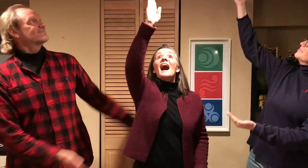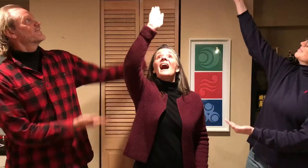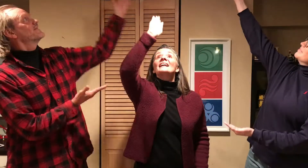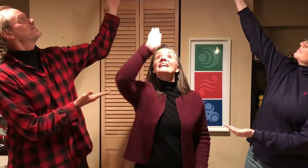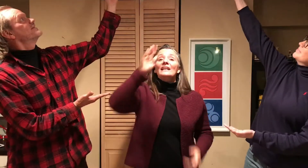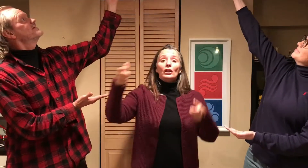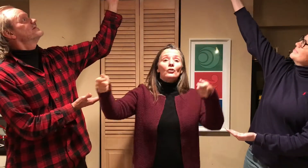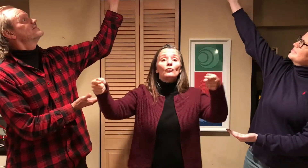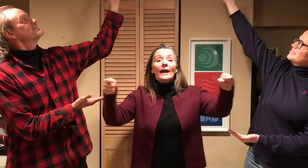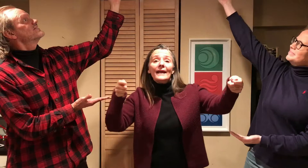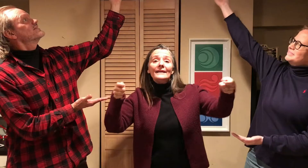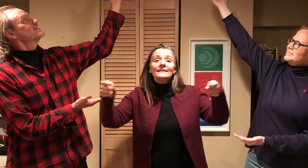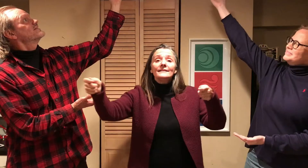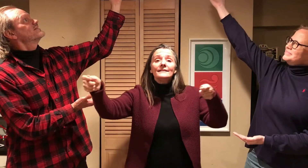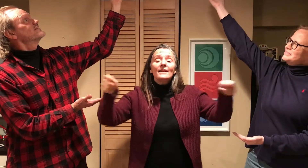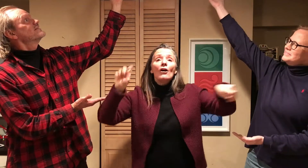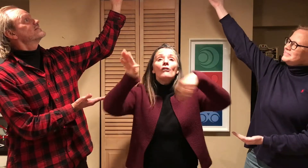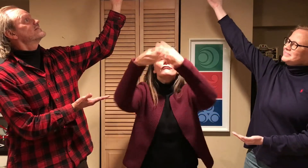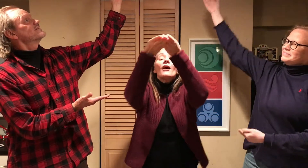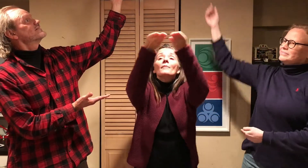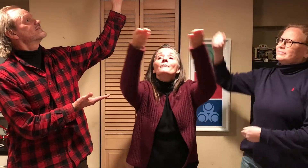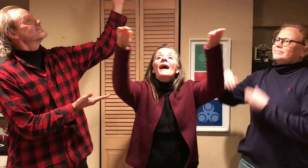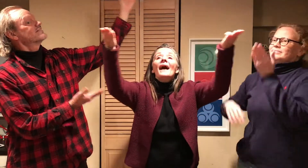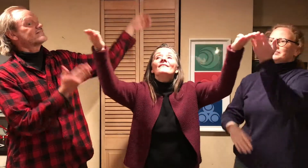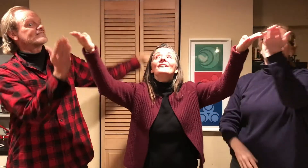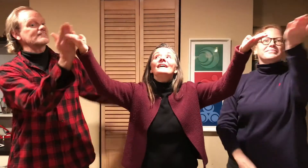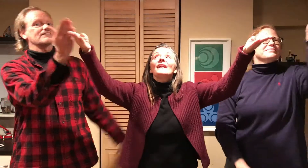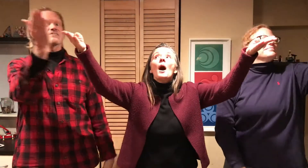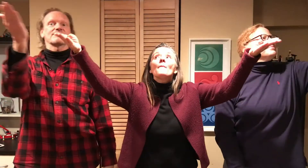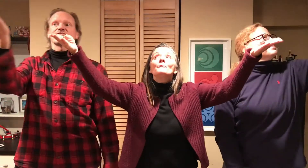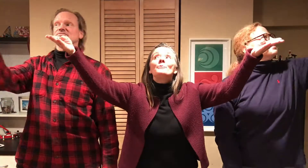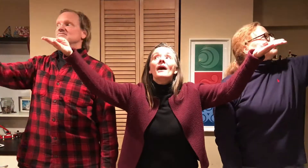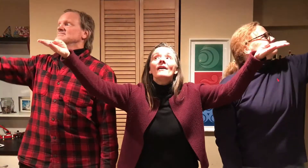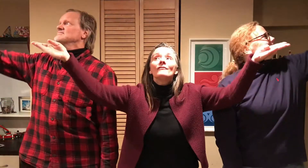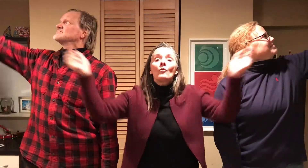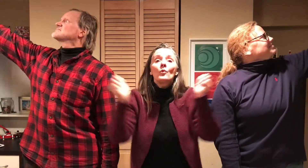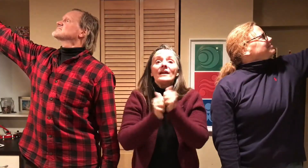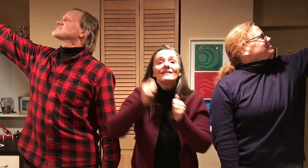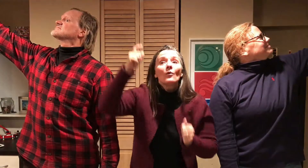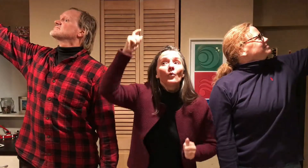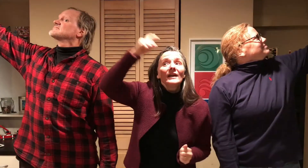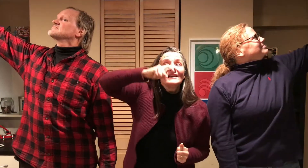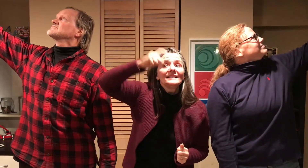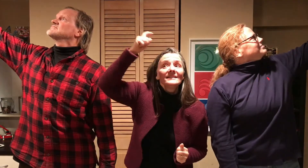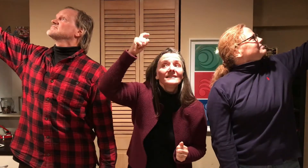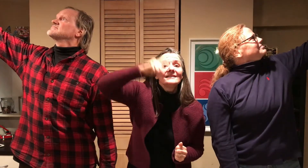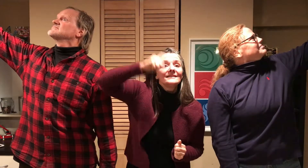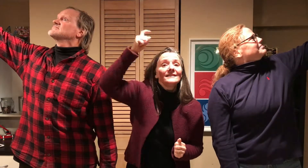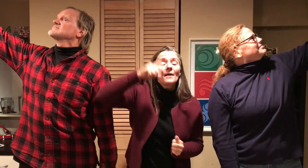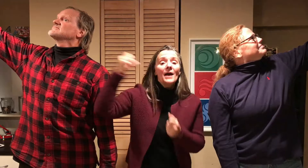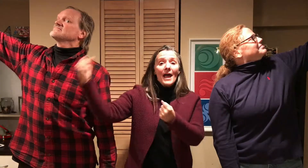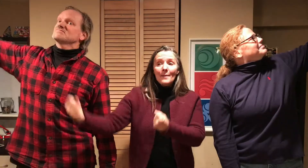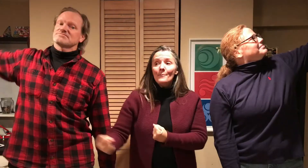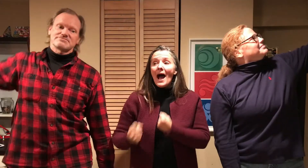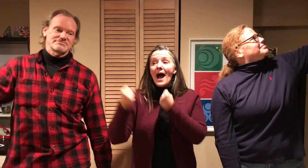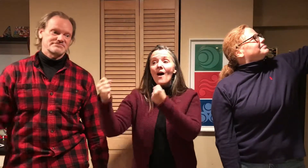God. He reigns from heaven above with wisdom, wisdom and power